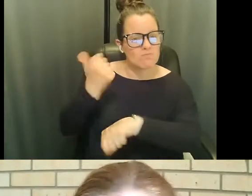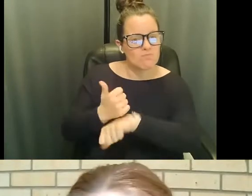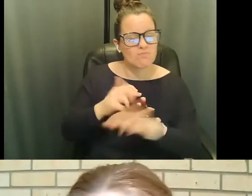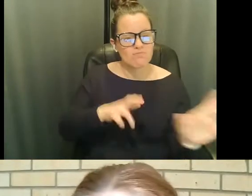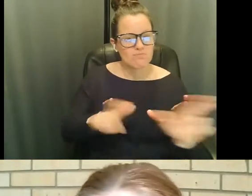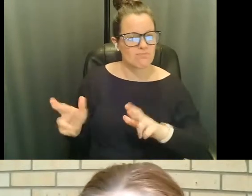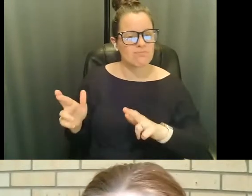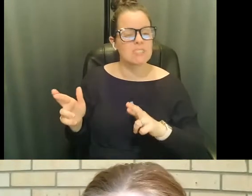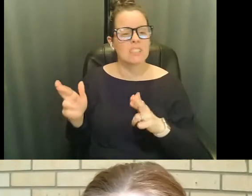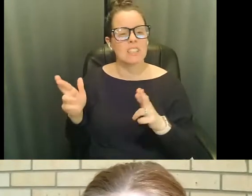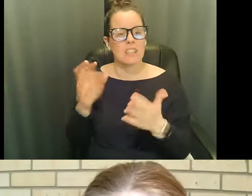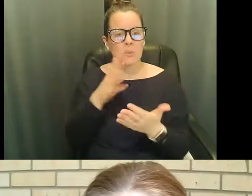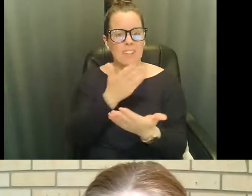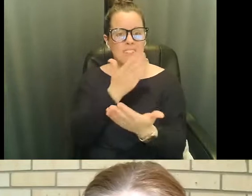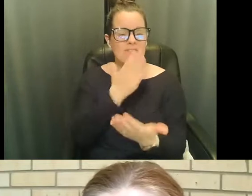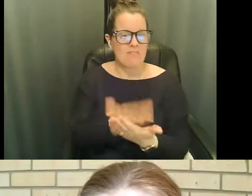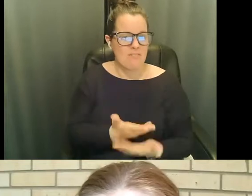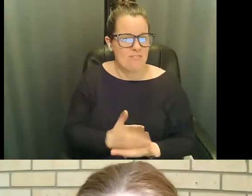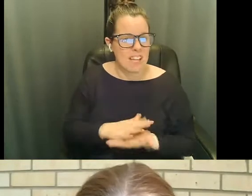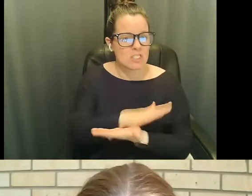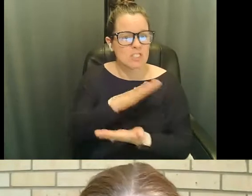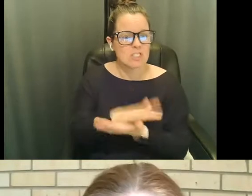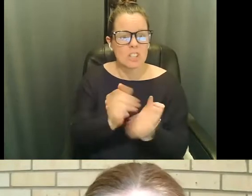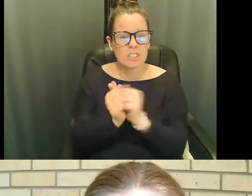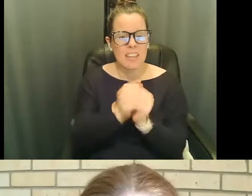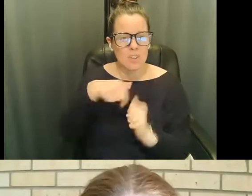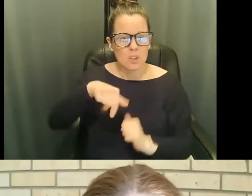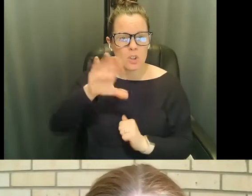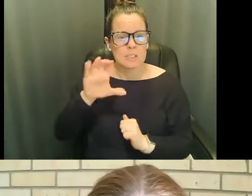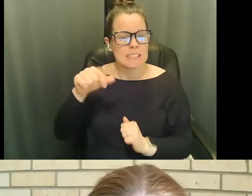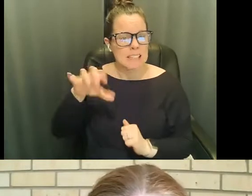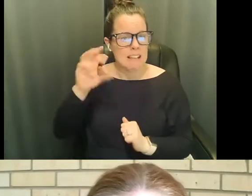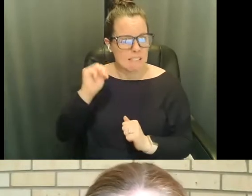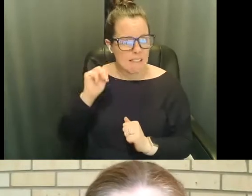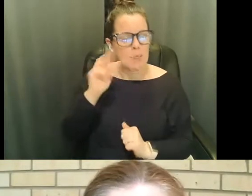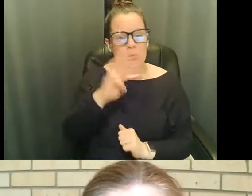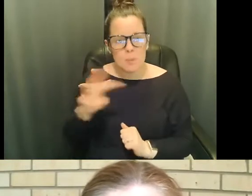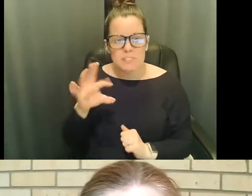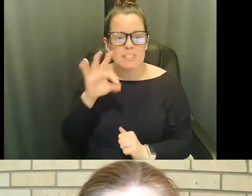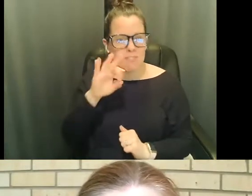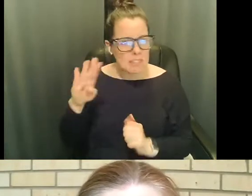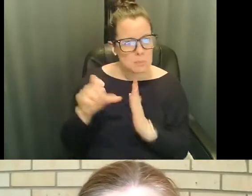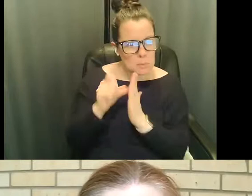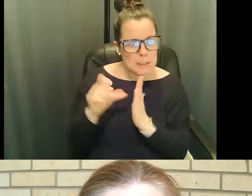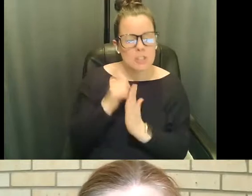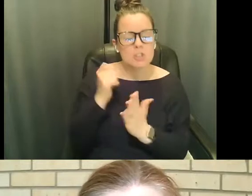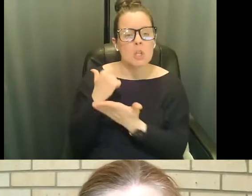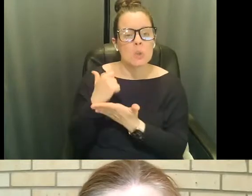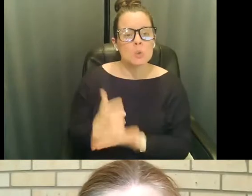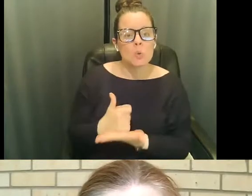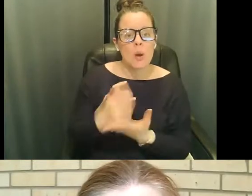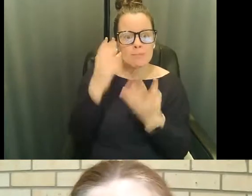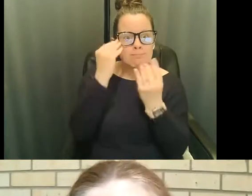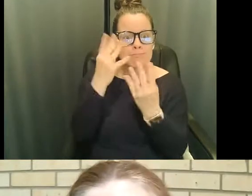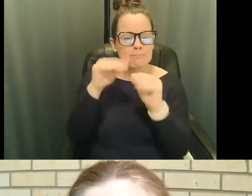we have fact sheets on togetherqc.com and our website and our Facebook pages to help you spread those